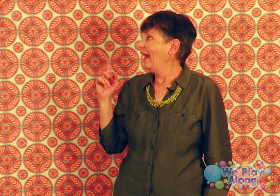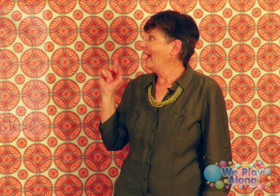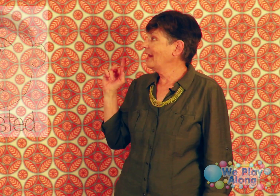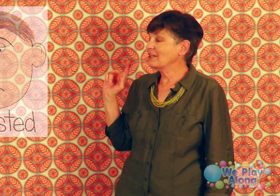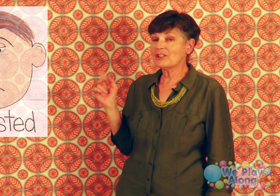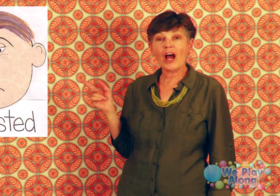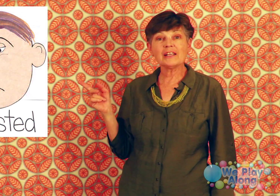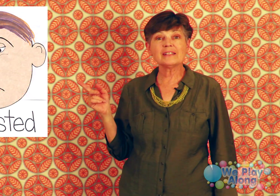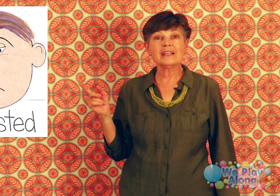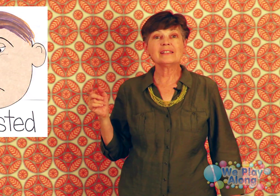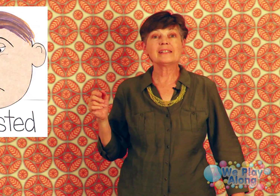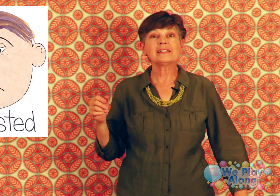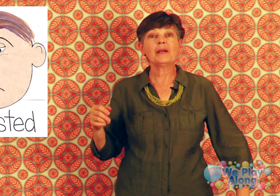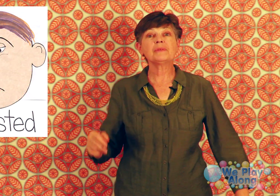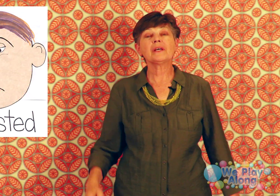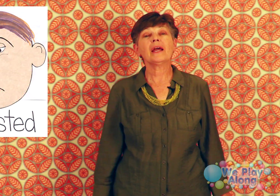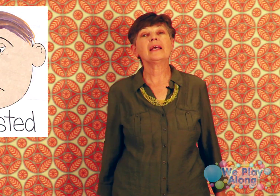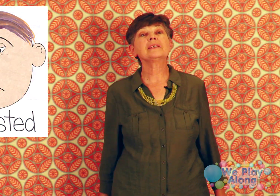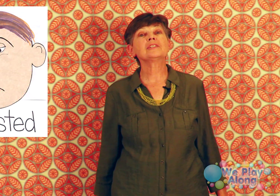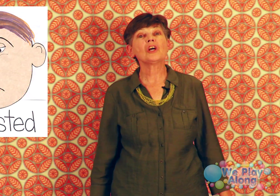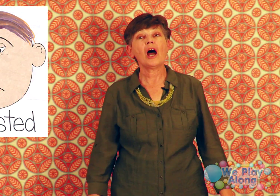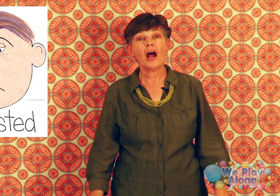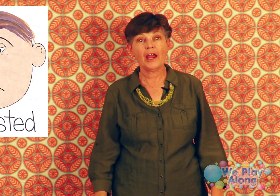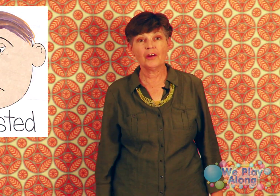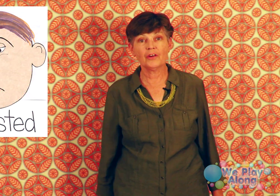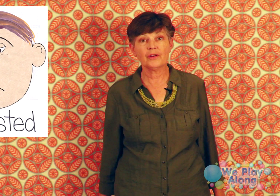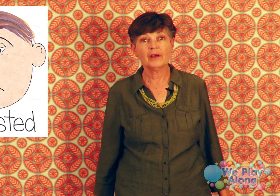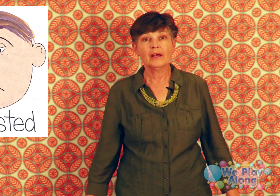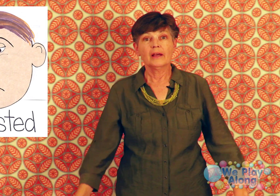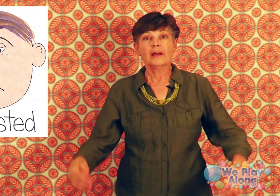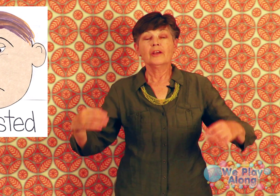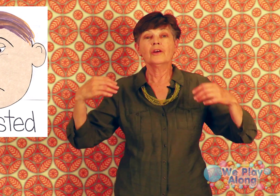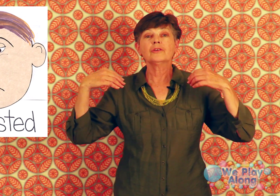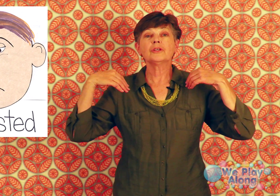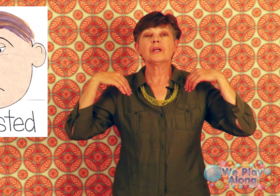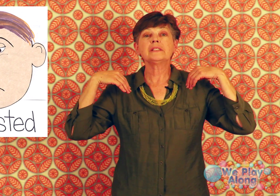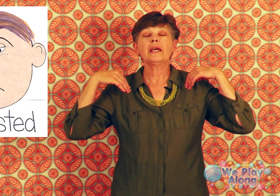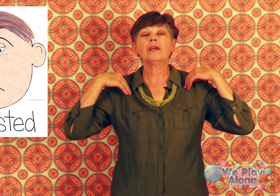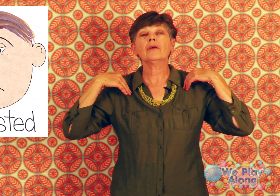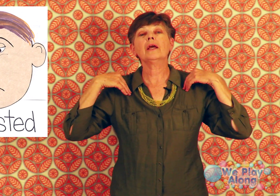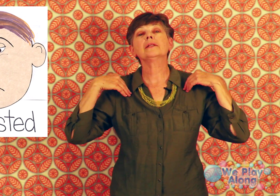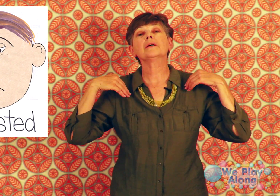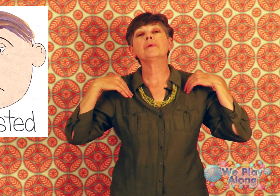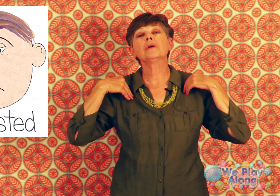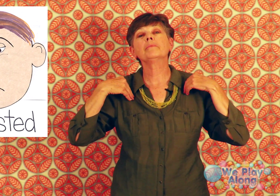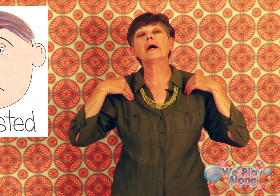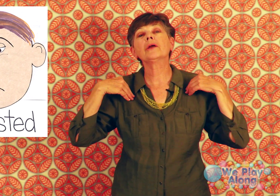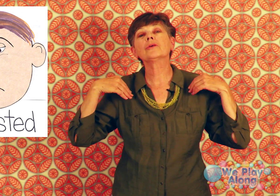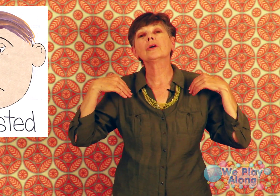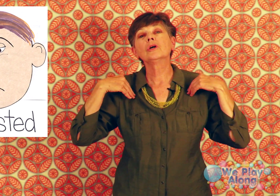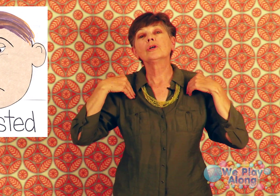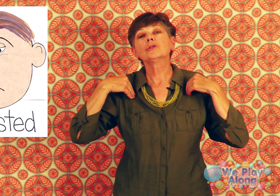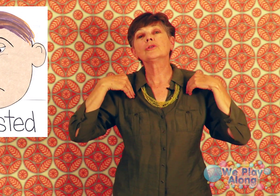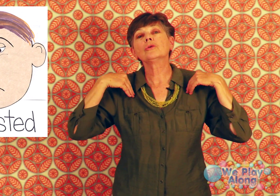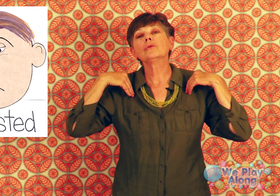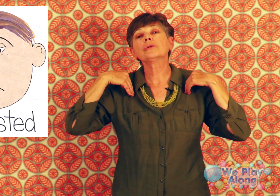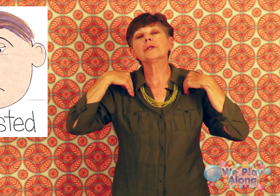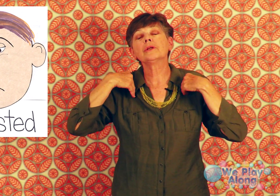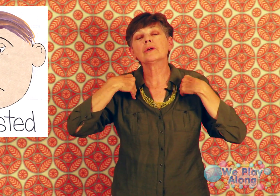And exhausted is the same sign as tired. You know, so you can take your hands up here by your shoulders, and you're